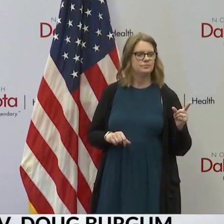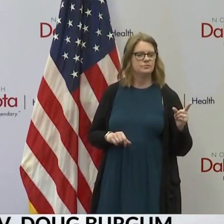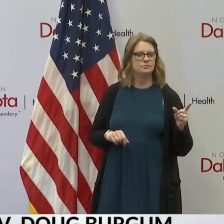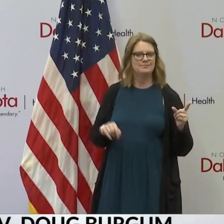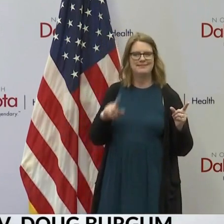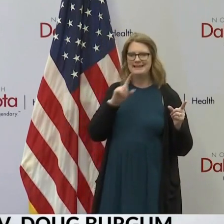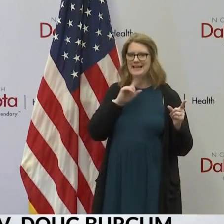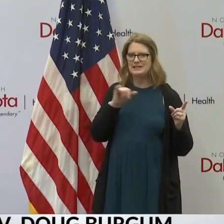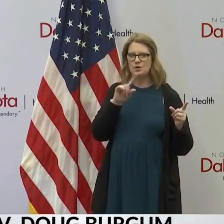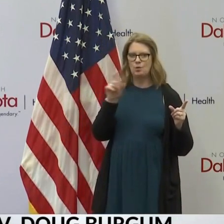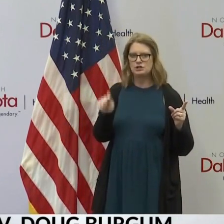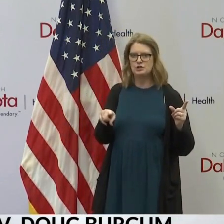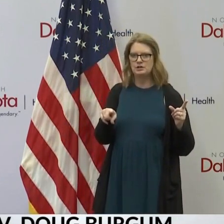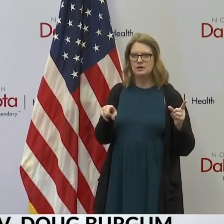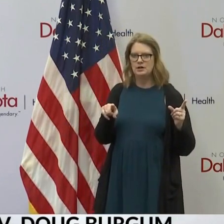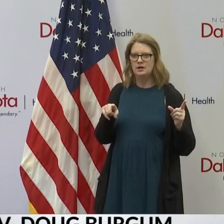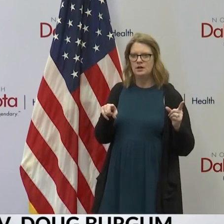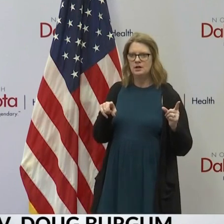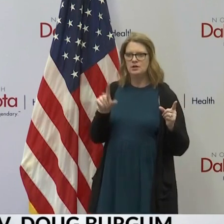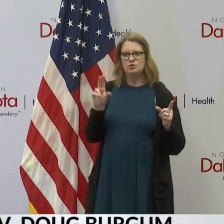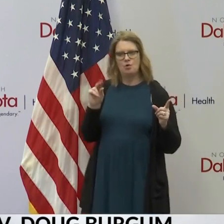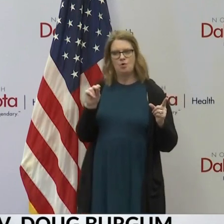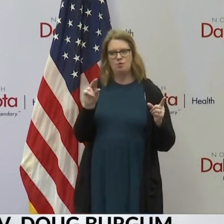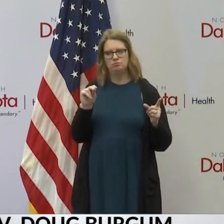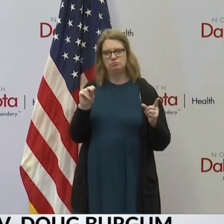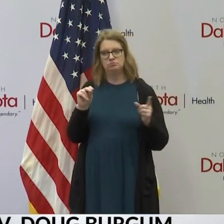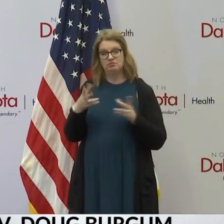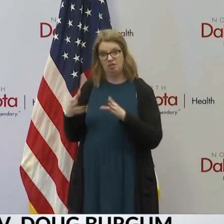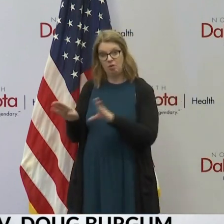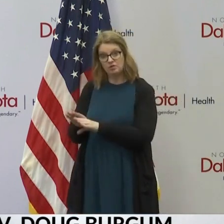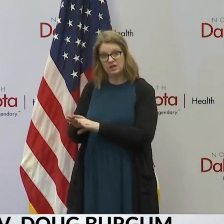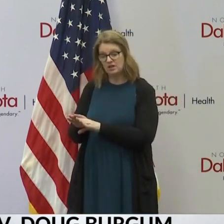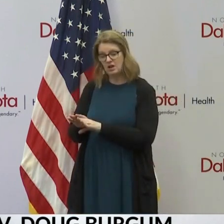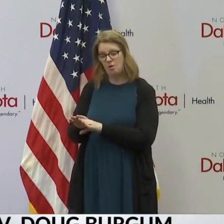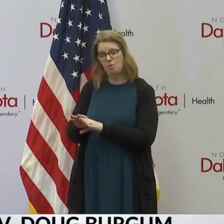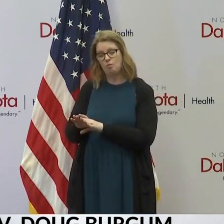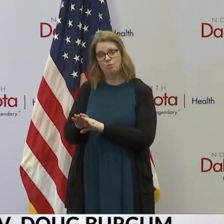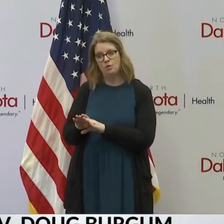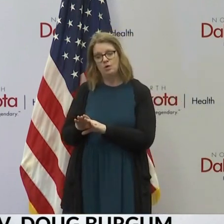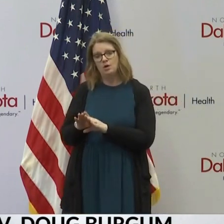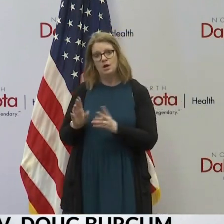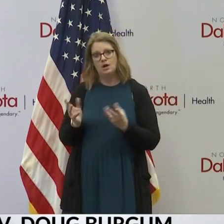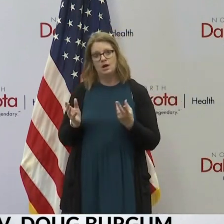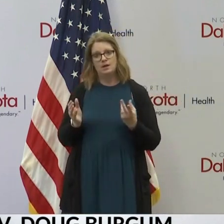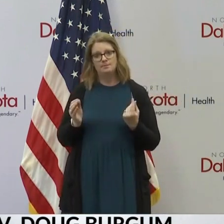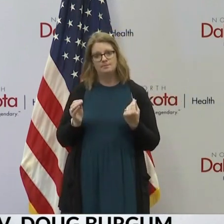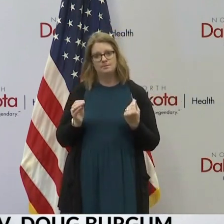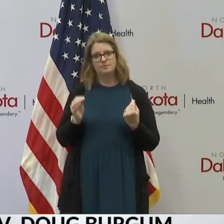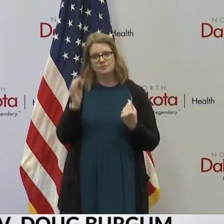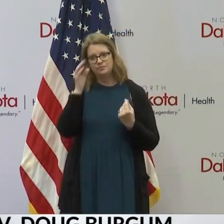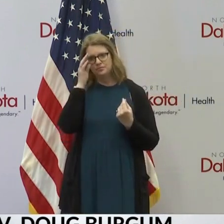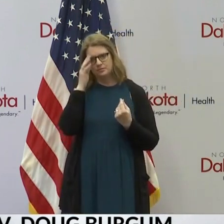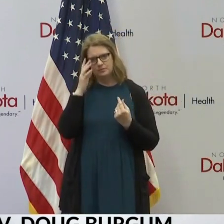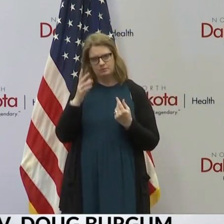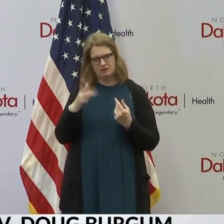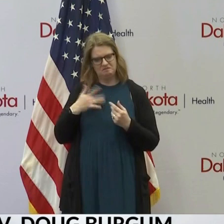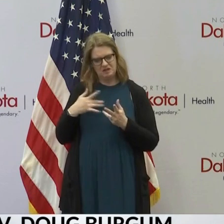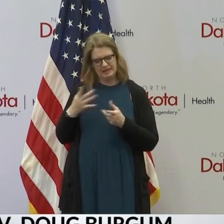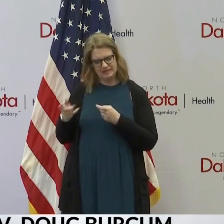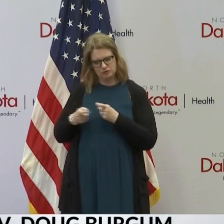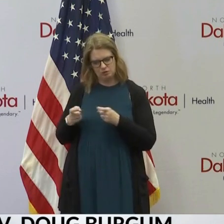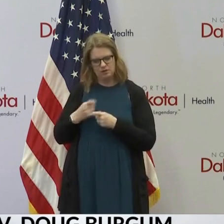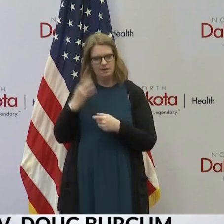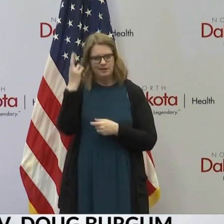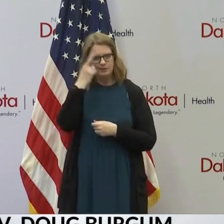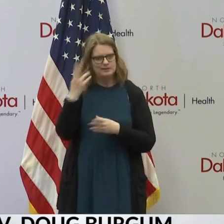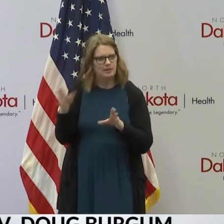The answer to the question, Mike's question, is no, we haven't thought about locking it down because we have it under control. I mean, the reason you'd lock it